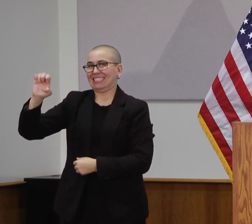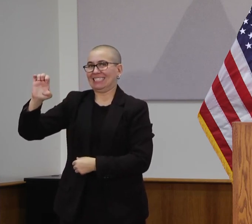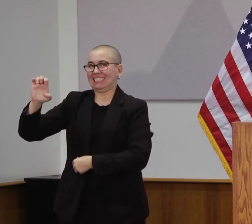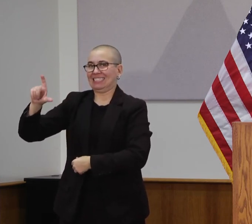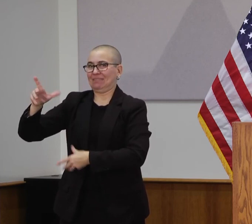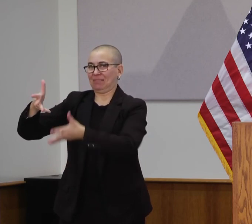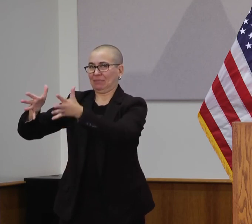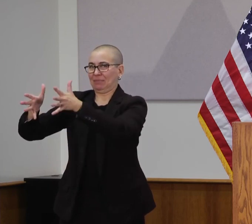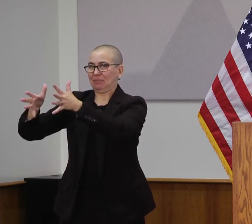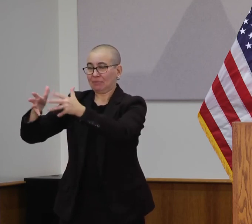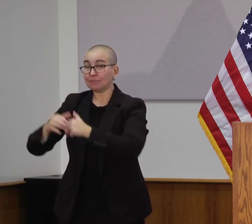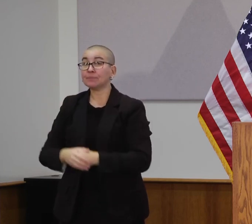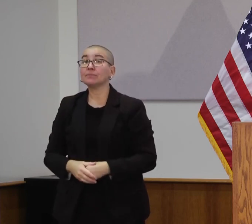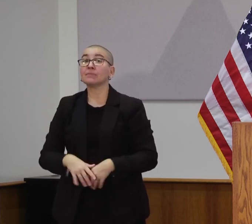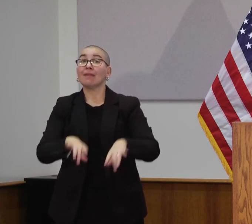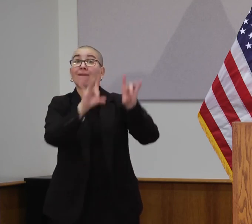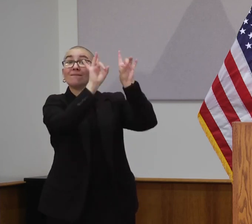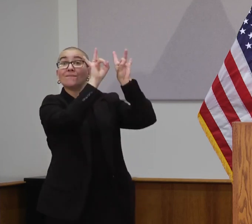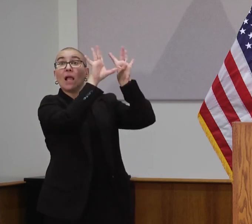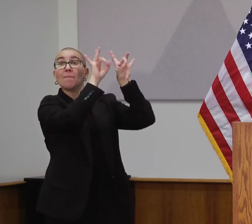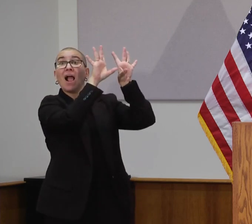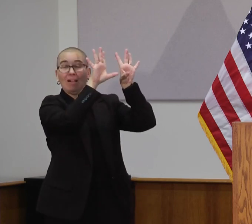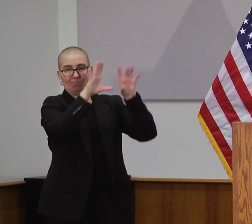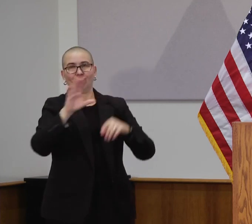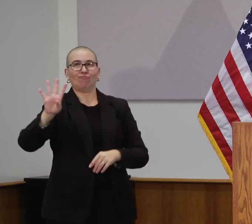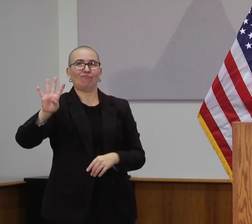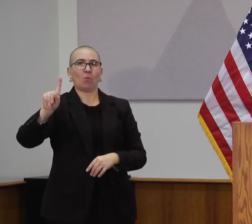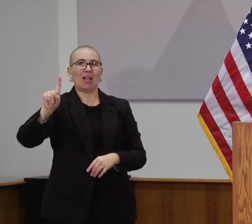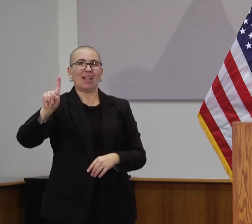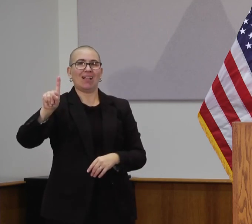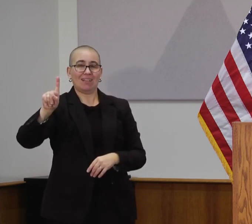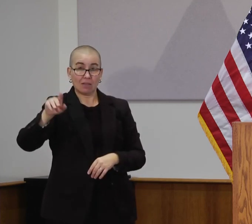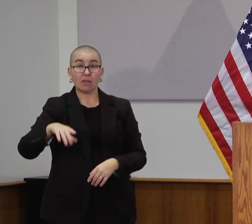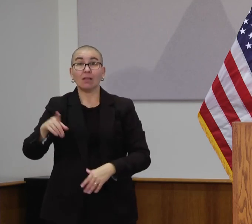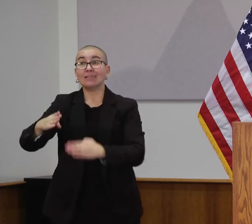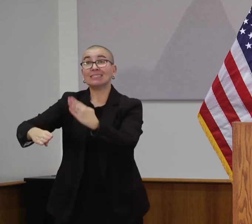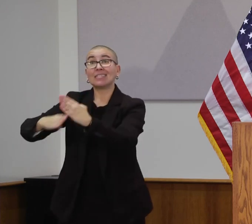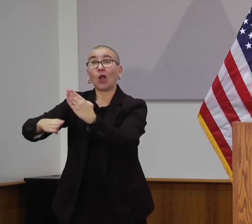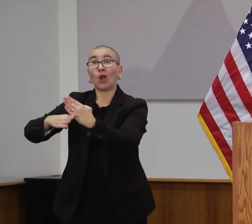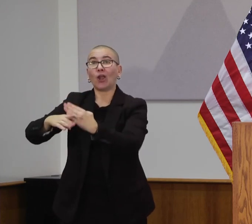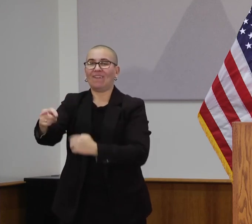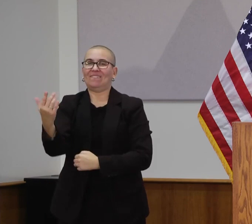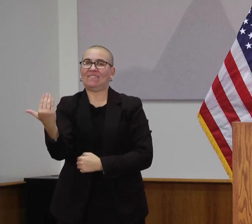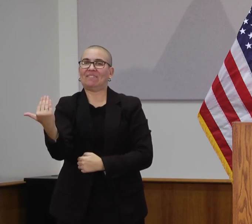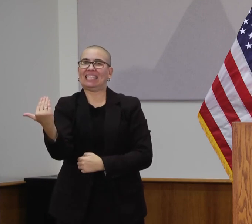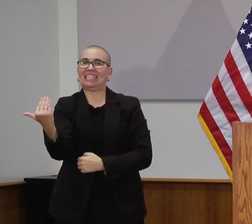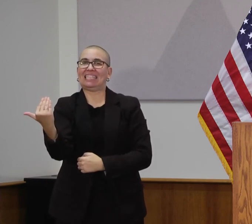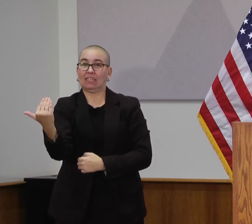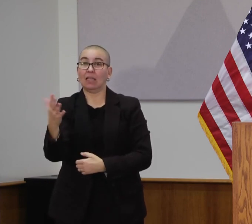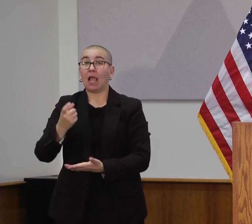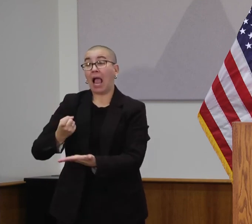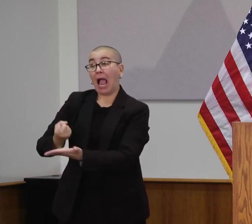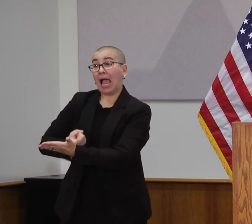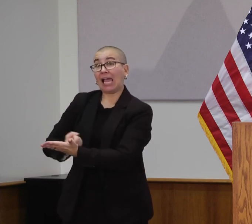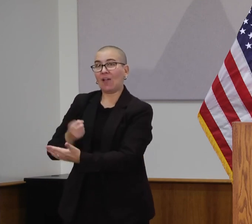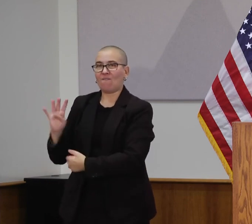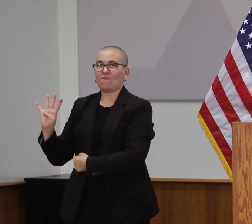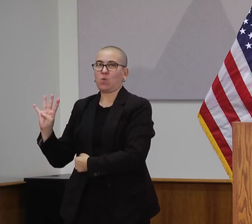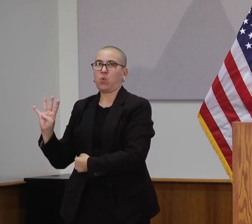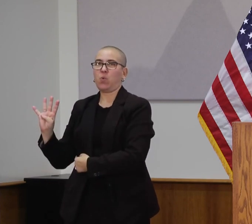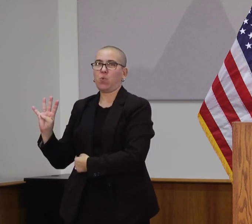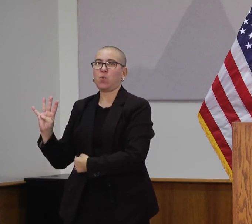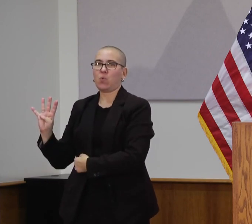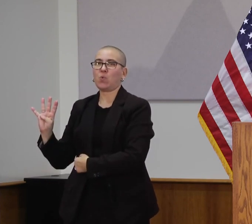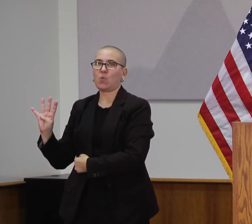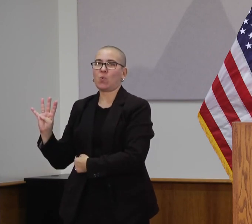41 with volleyball, 15 with soccer, and 46 with hockey. And so those are across all